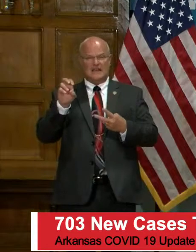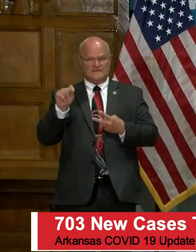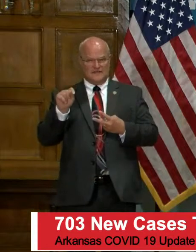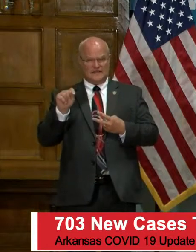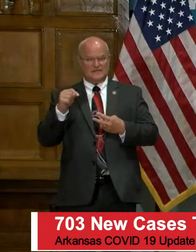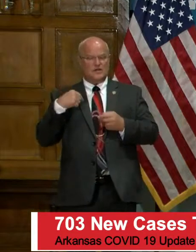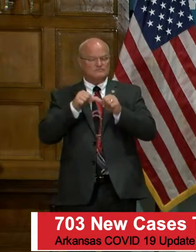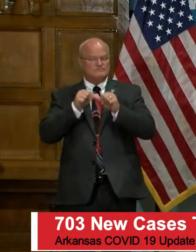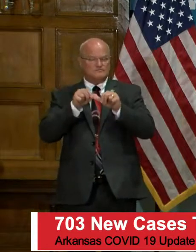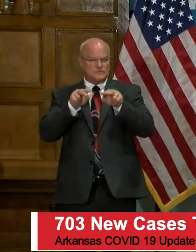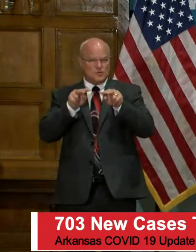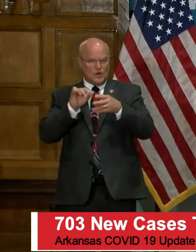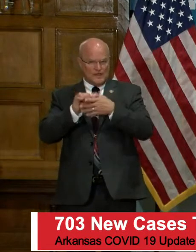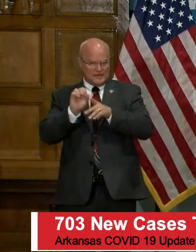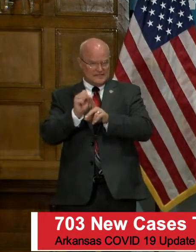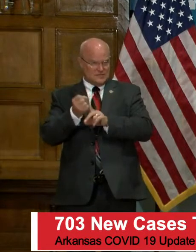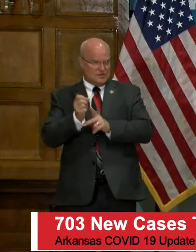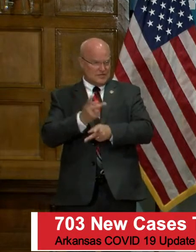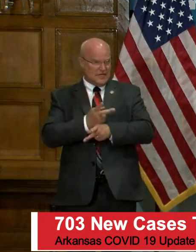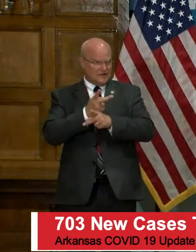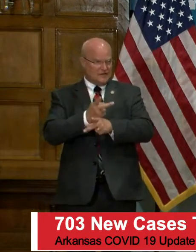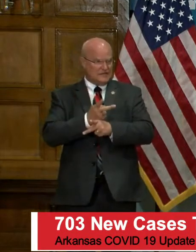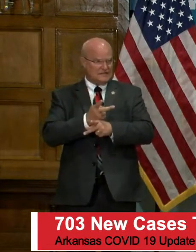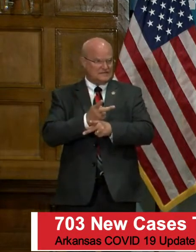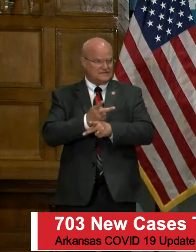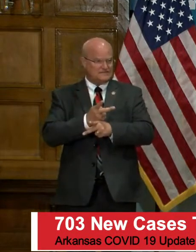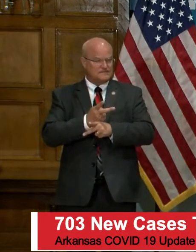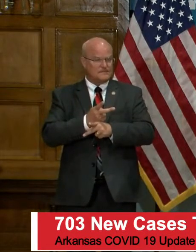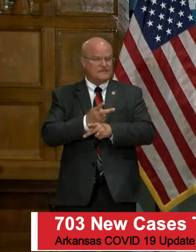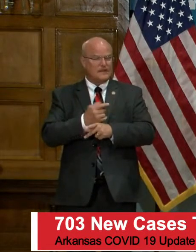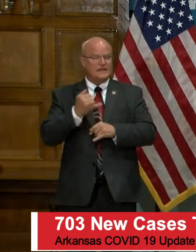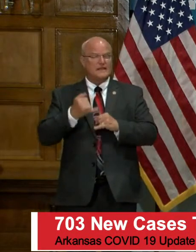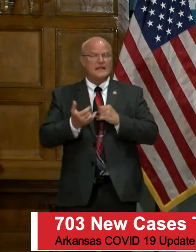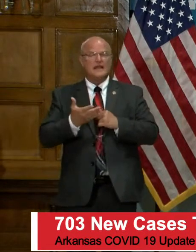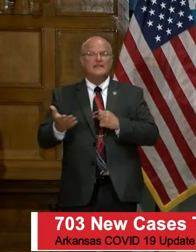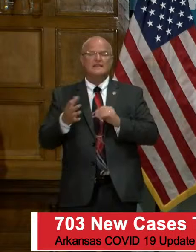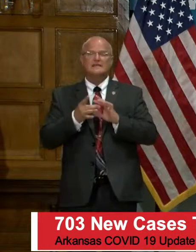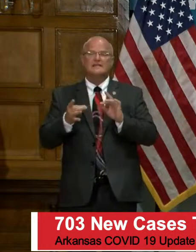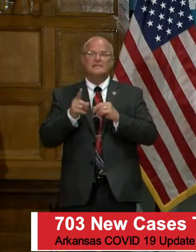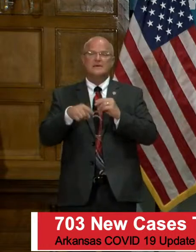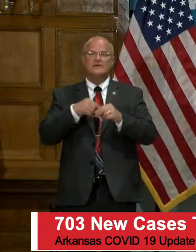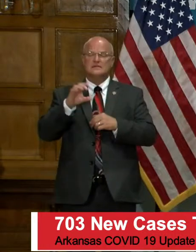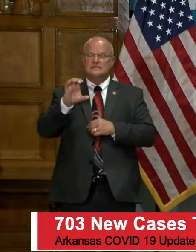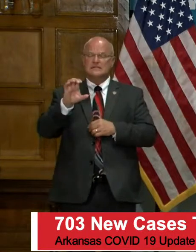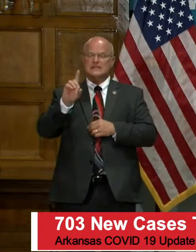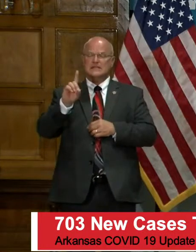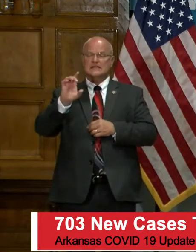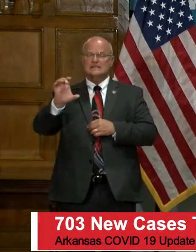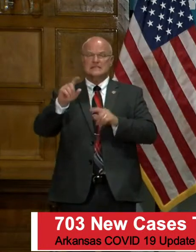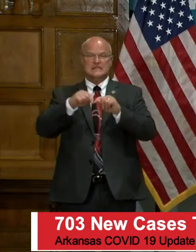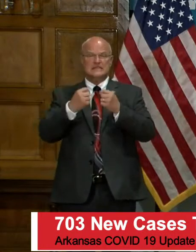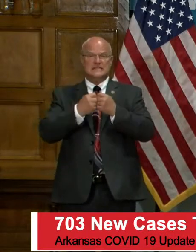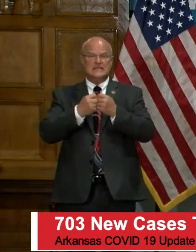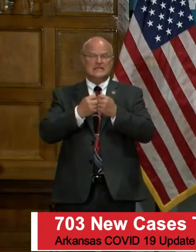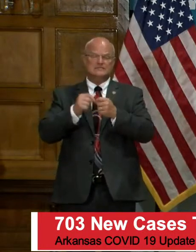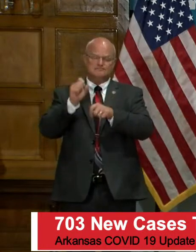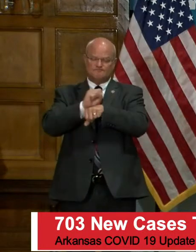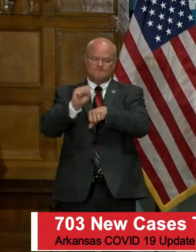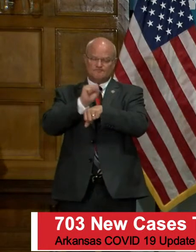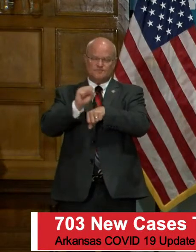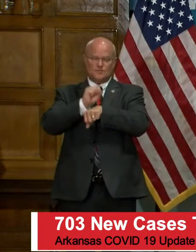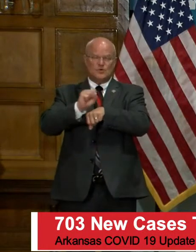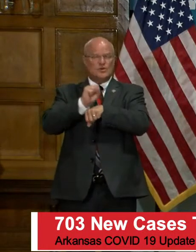we're continuing to monitor that situation carefully. And the last thing I wanted to talk about was our CDC team. They continue to work